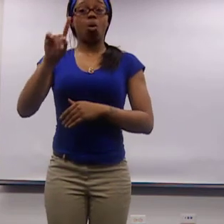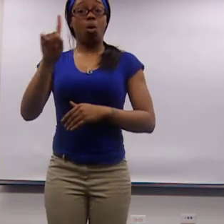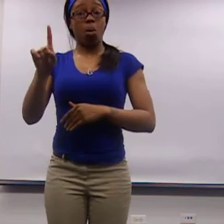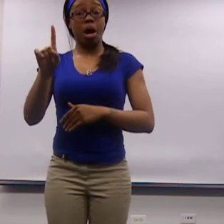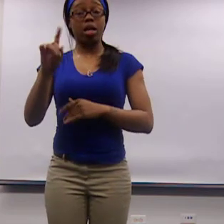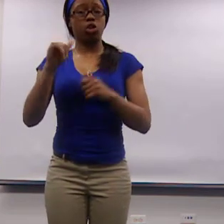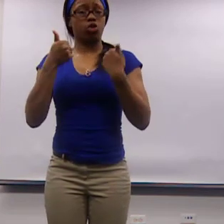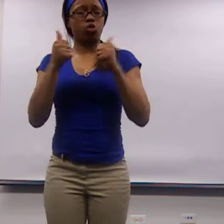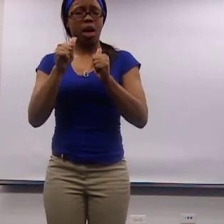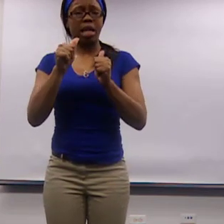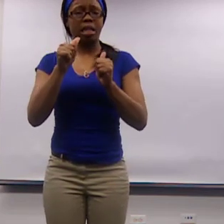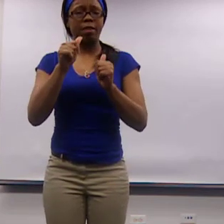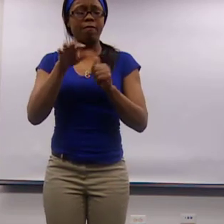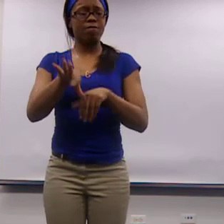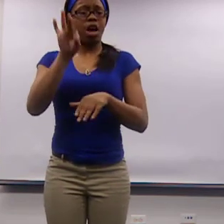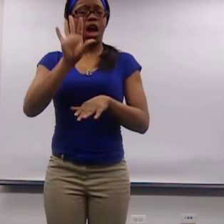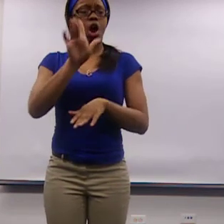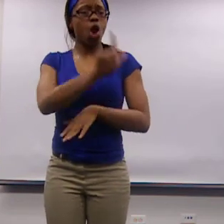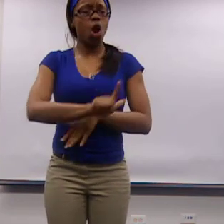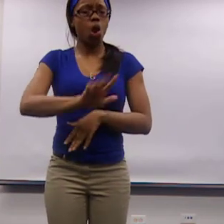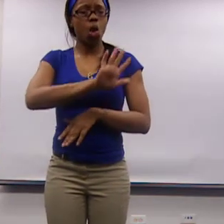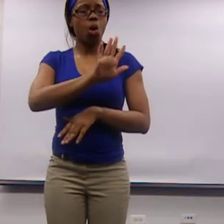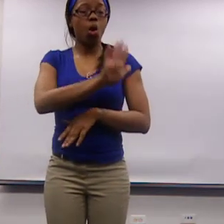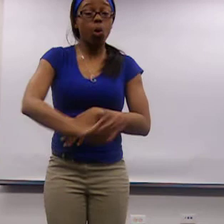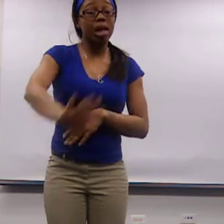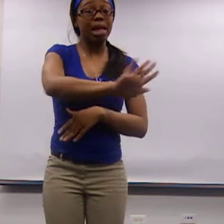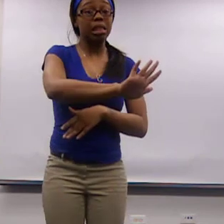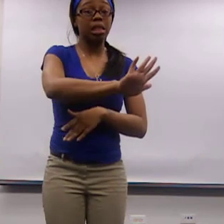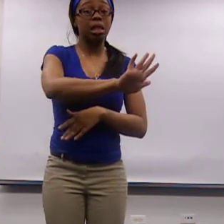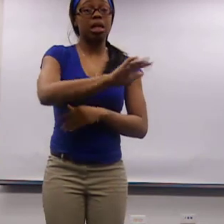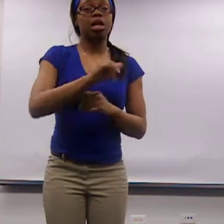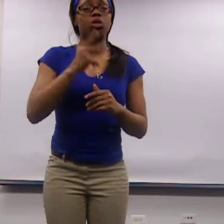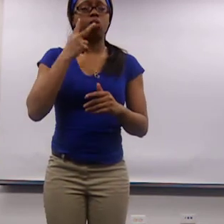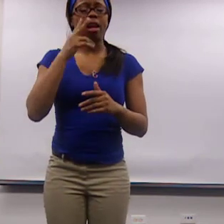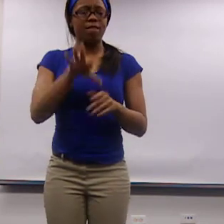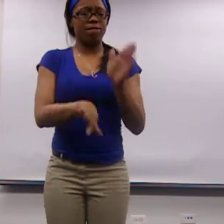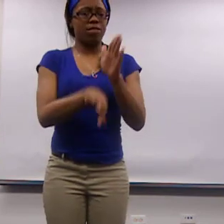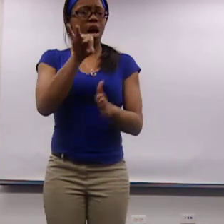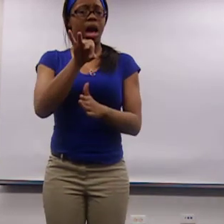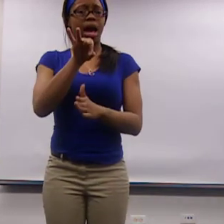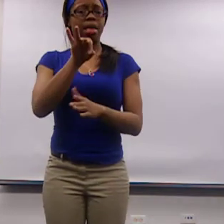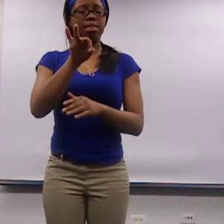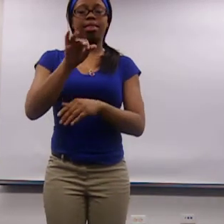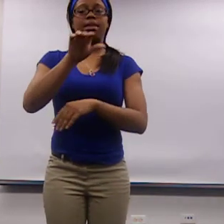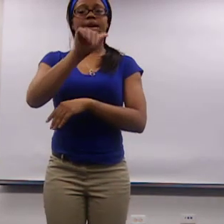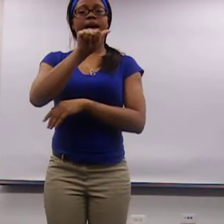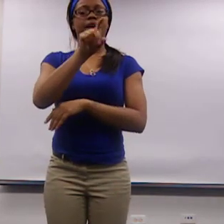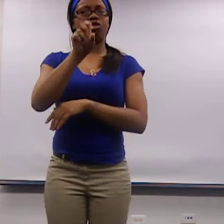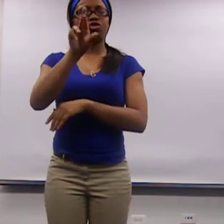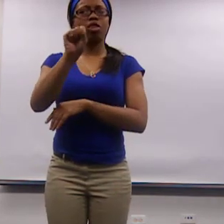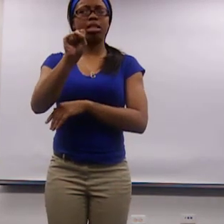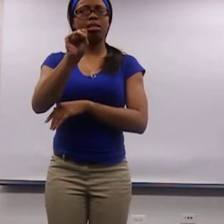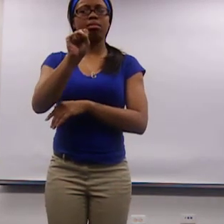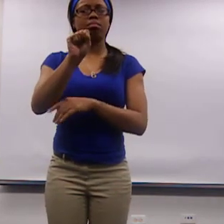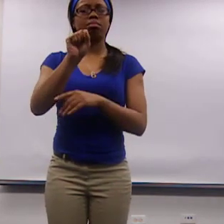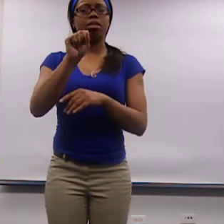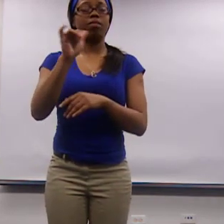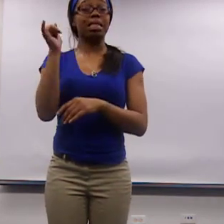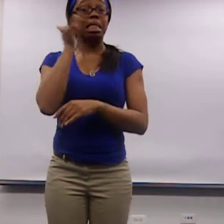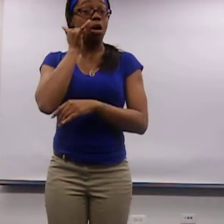cell phone. She looks up the address of the cell phone, and it's a suburb of Illinois. So she thinks